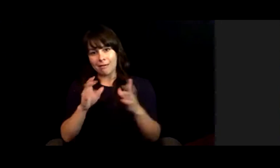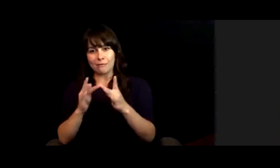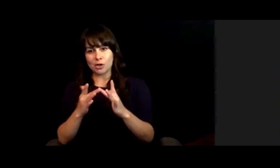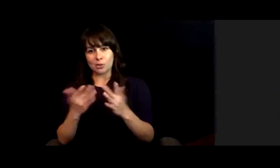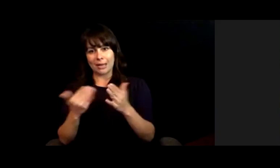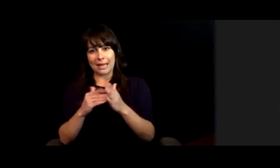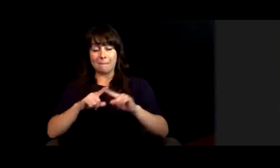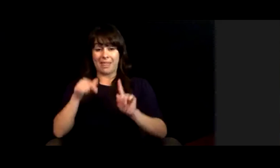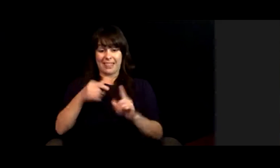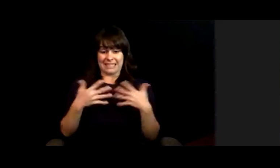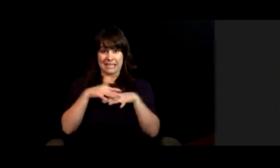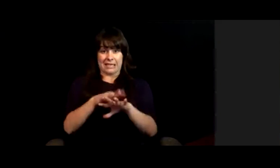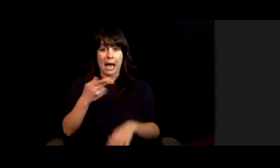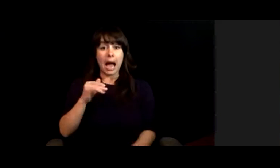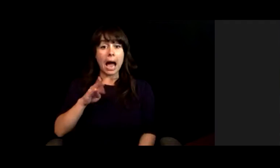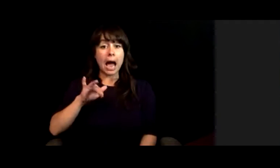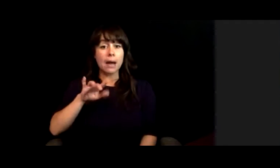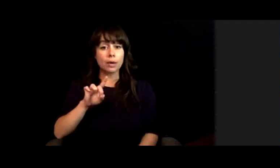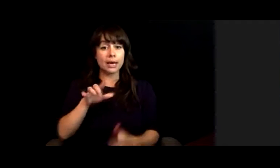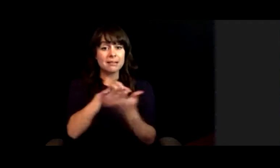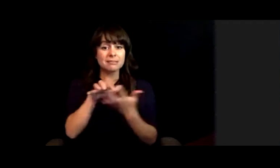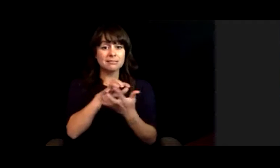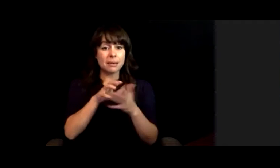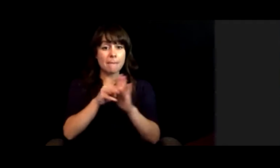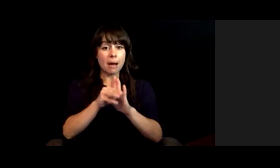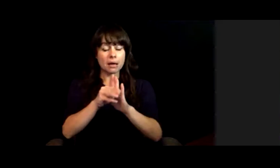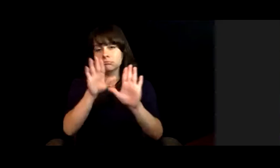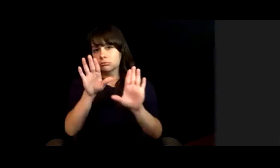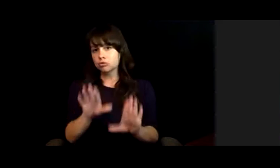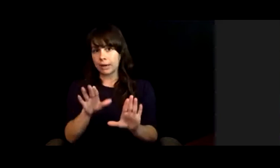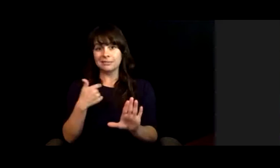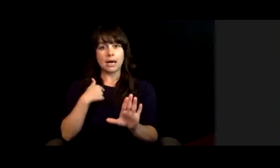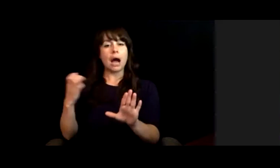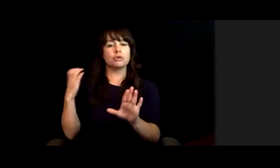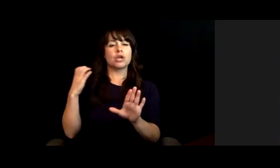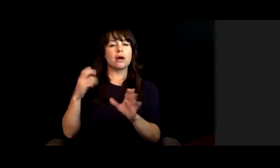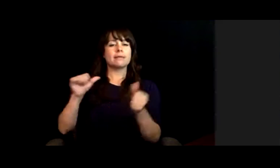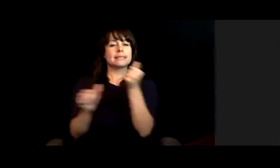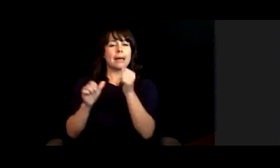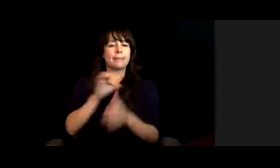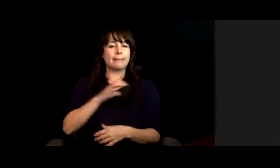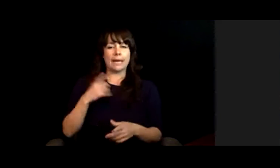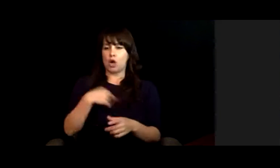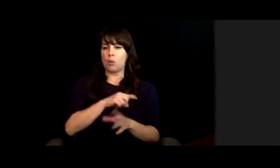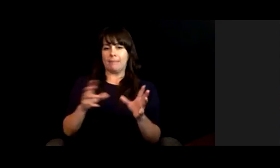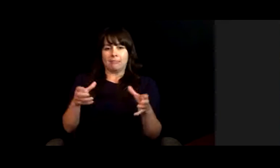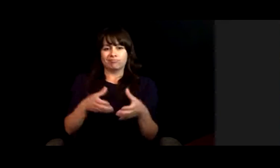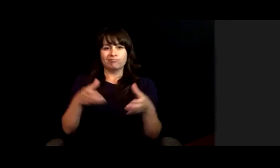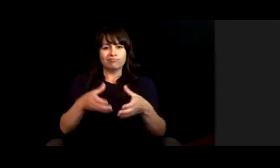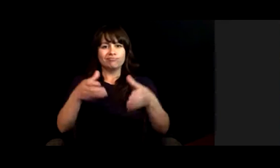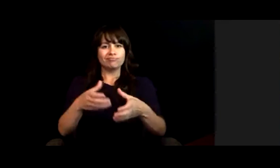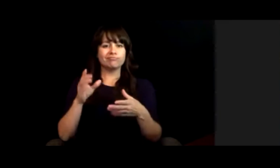is fabulous, and we've been doing that. I'm the chair of a subcommittee that's been meeting all summer, and I've been using the hybrid model. And